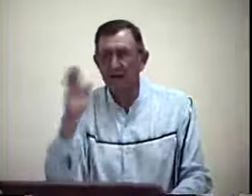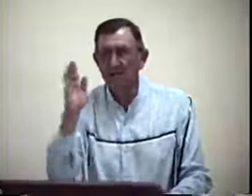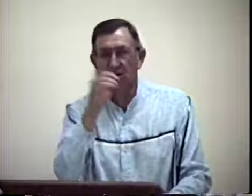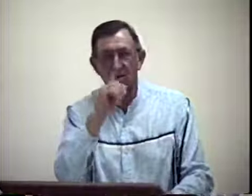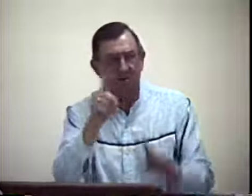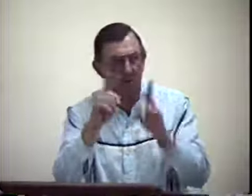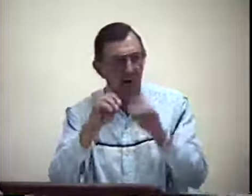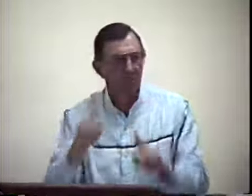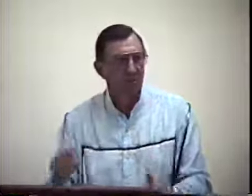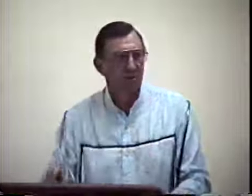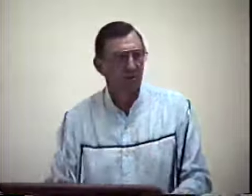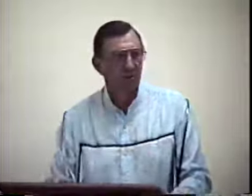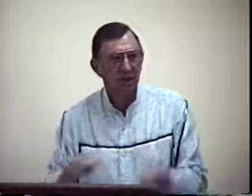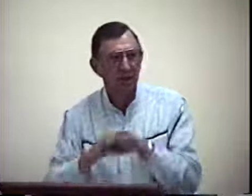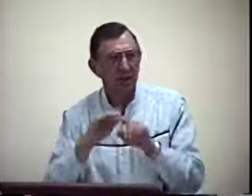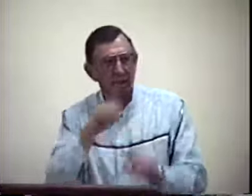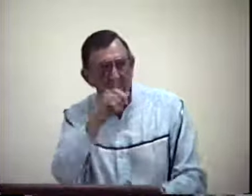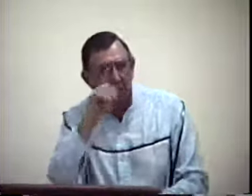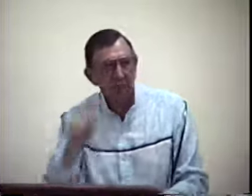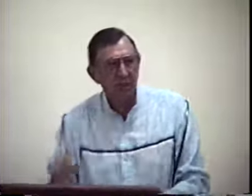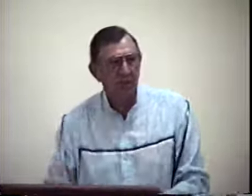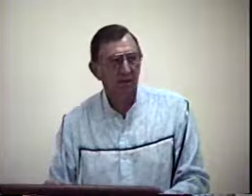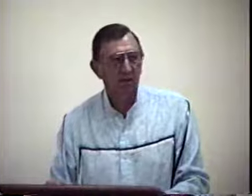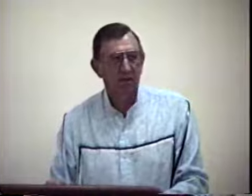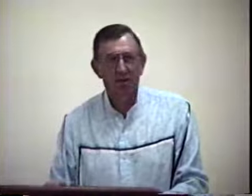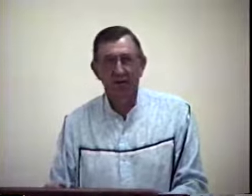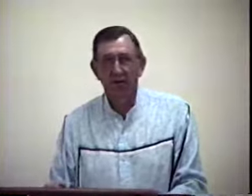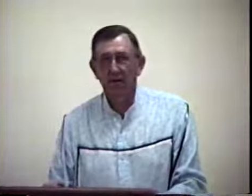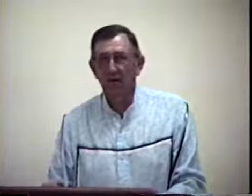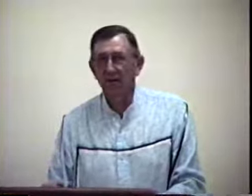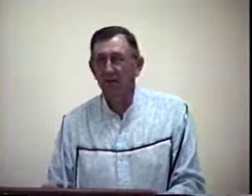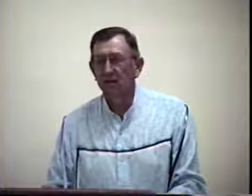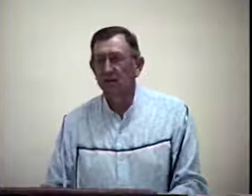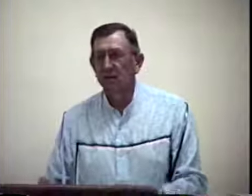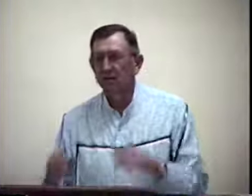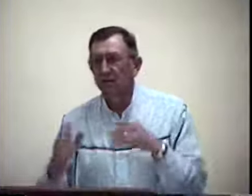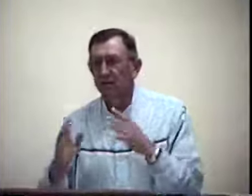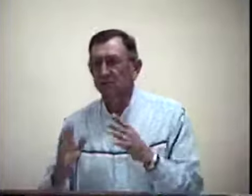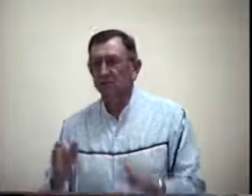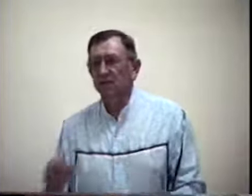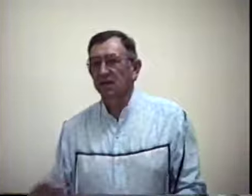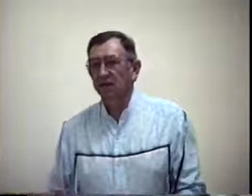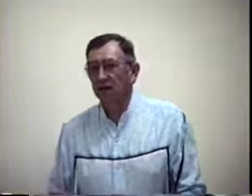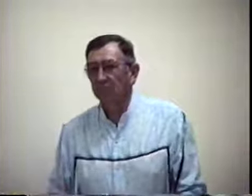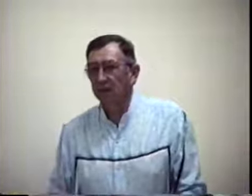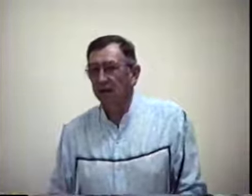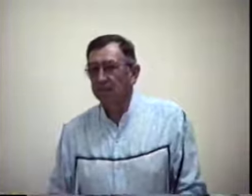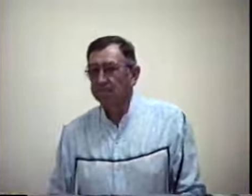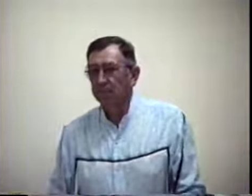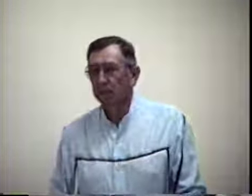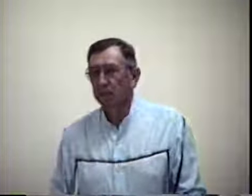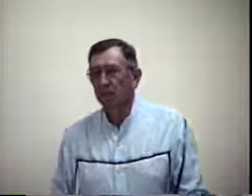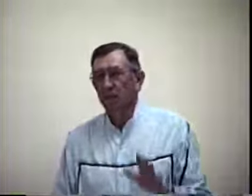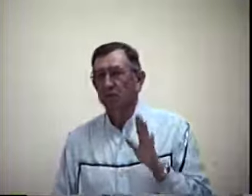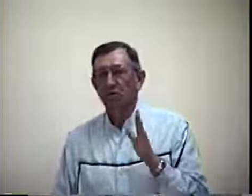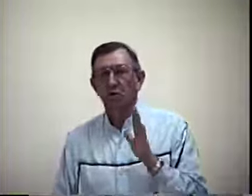pass it on to your people, the Indian people. And so this is what inspired me. They told